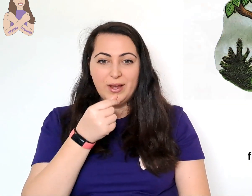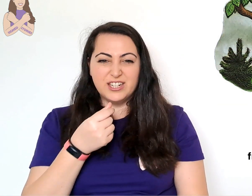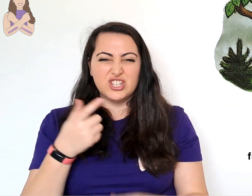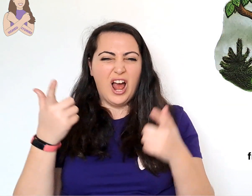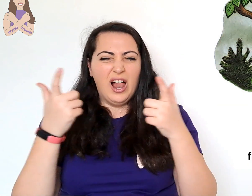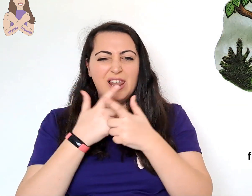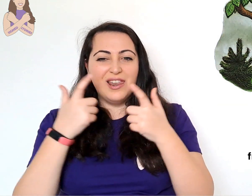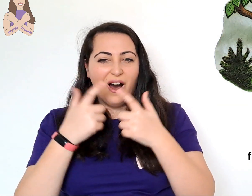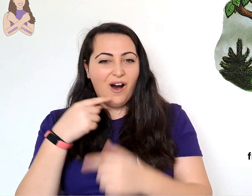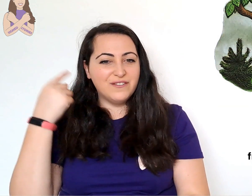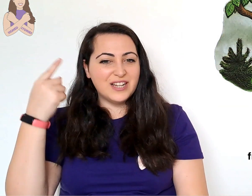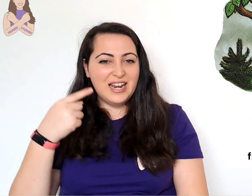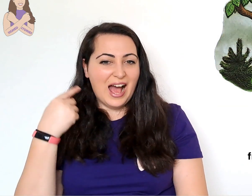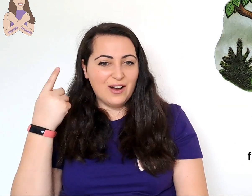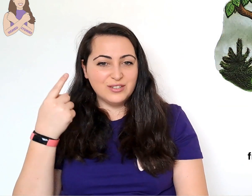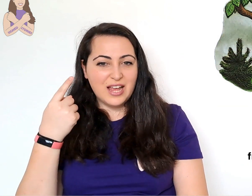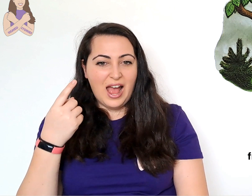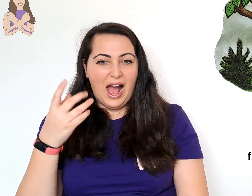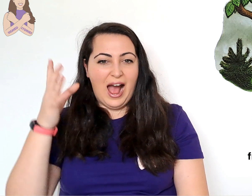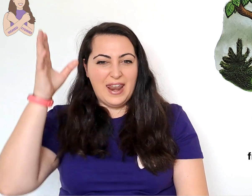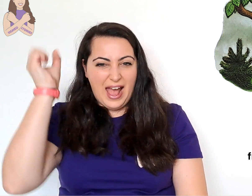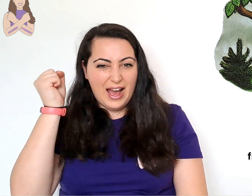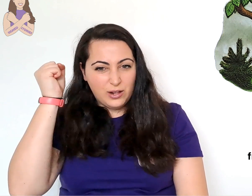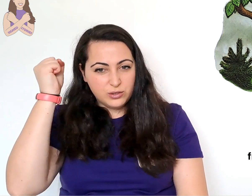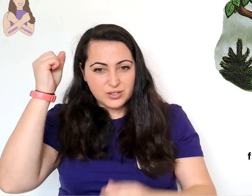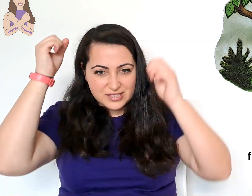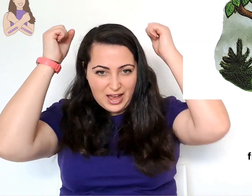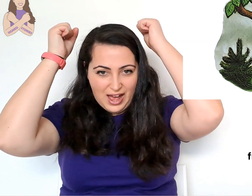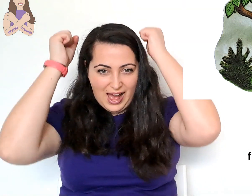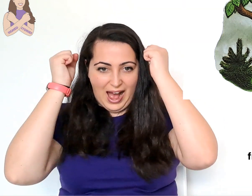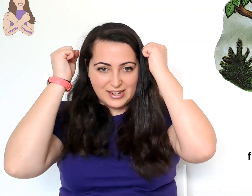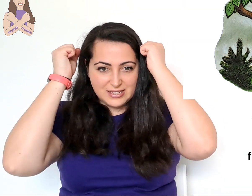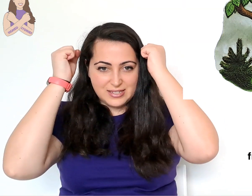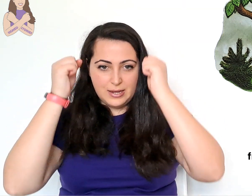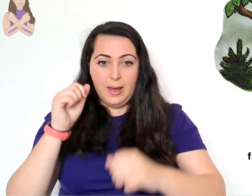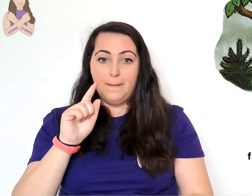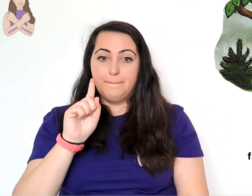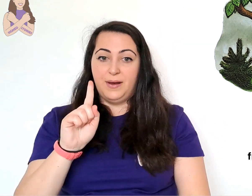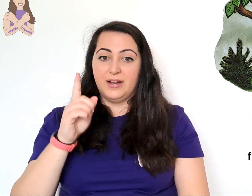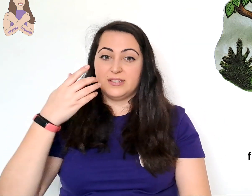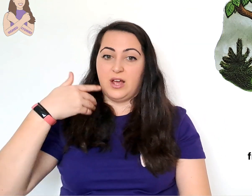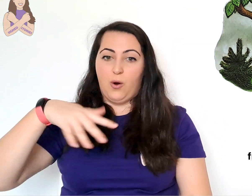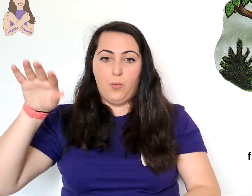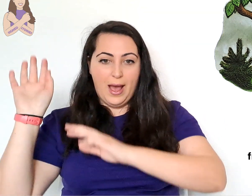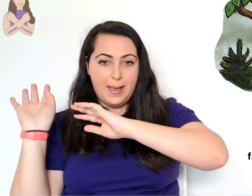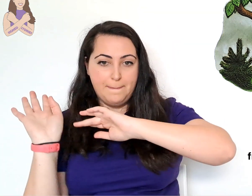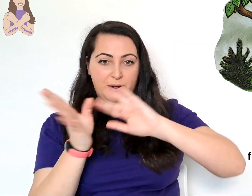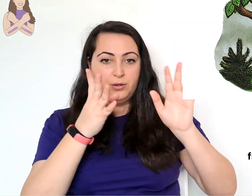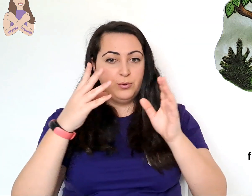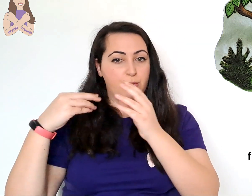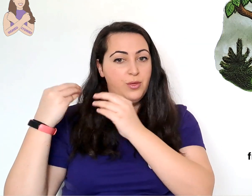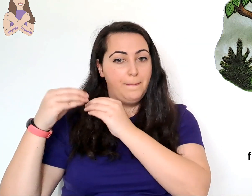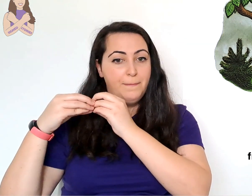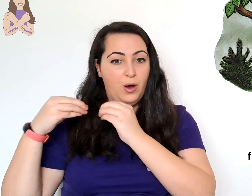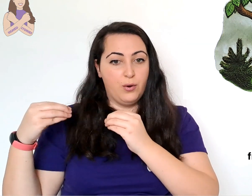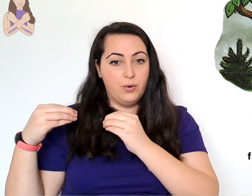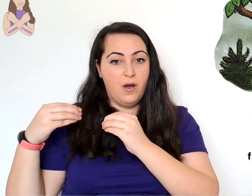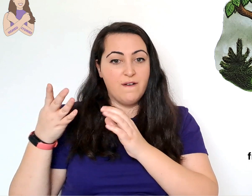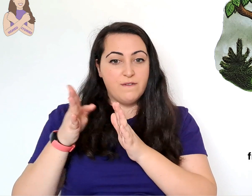witch laughed aloud and held onto her hat, but away blew the bow from